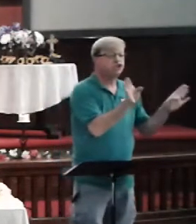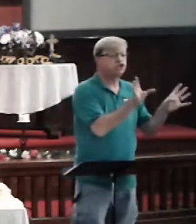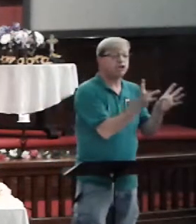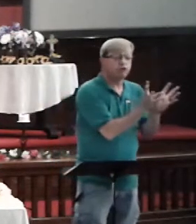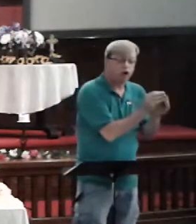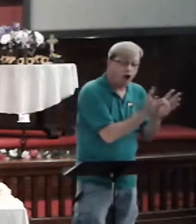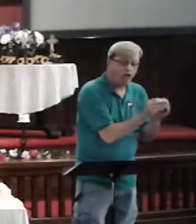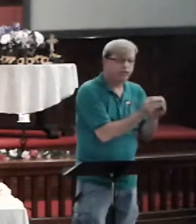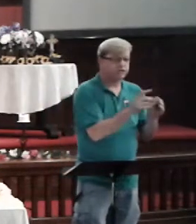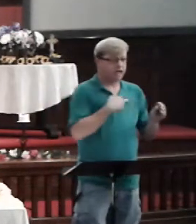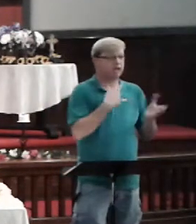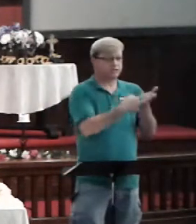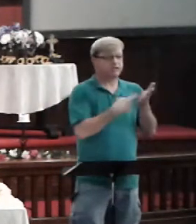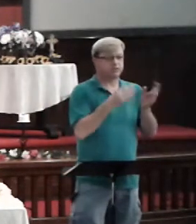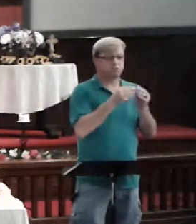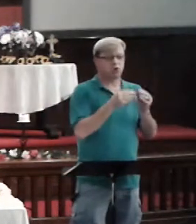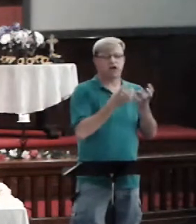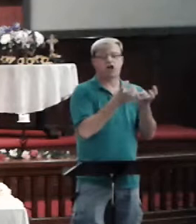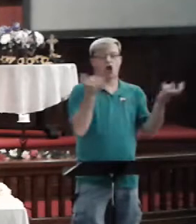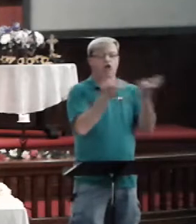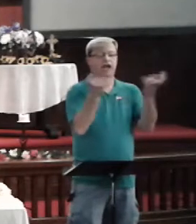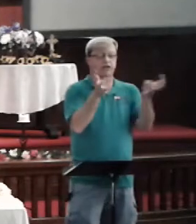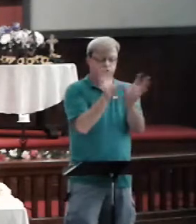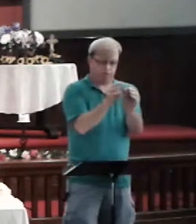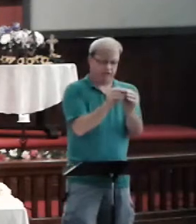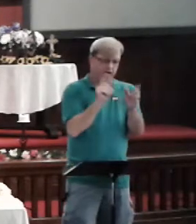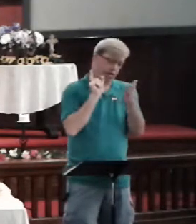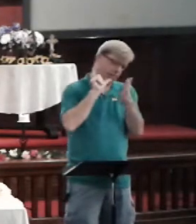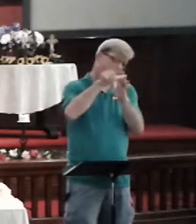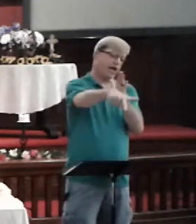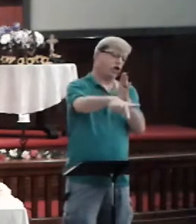talking more about that at our congregational meeting.